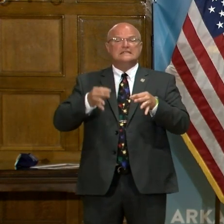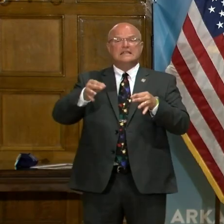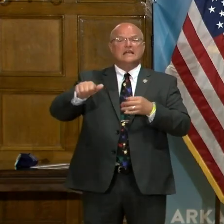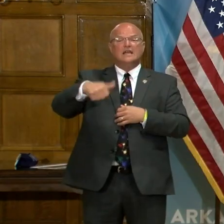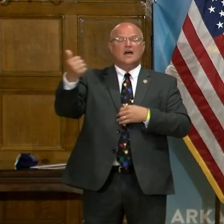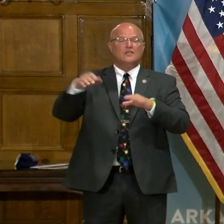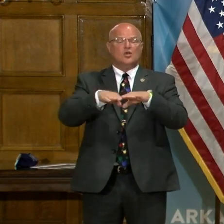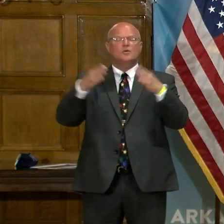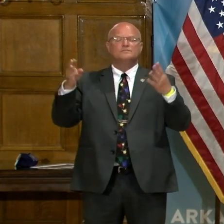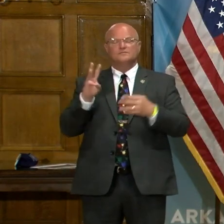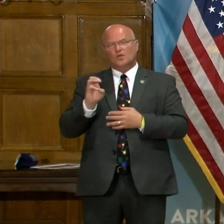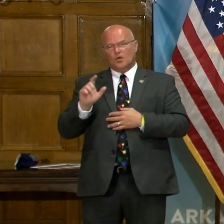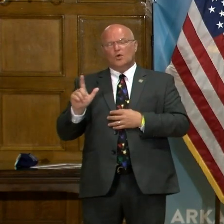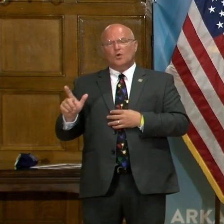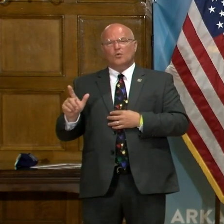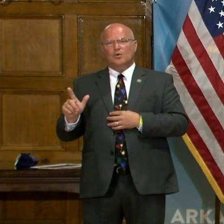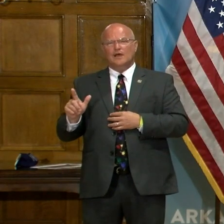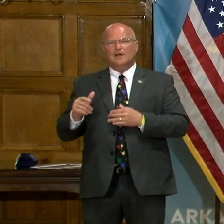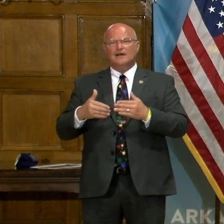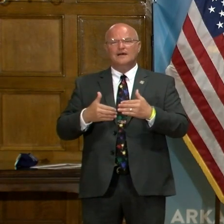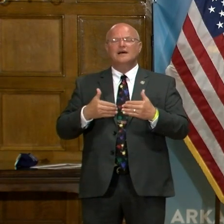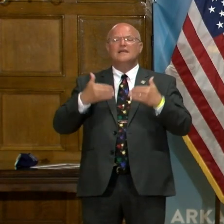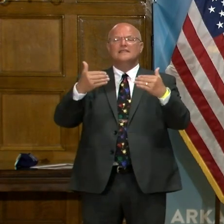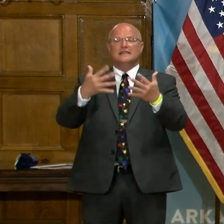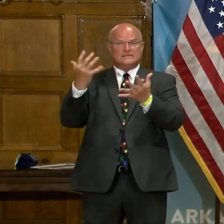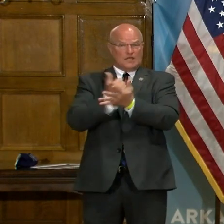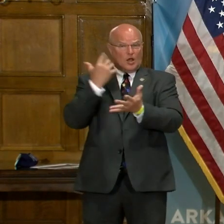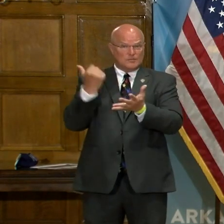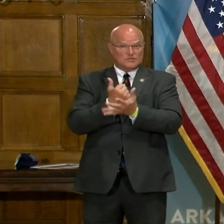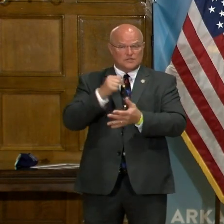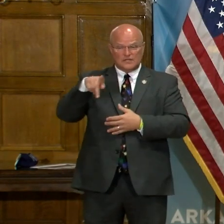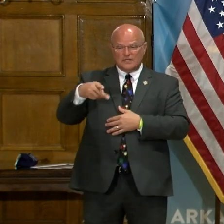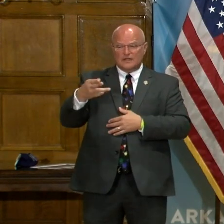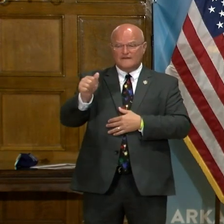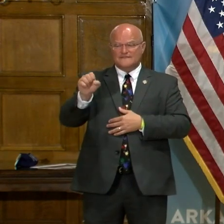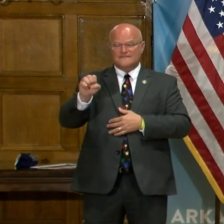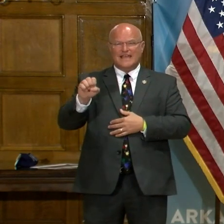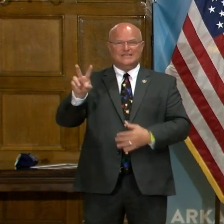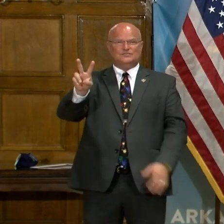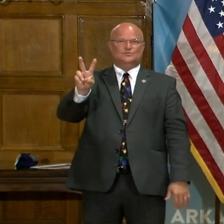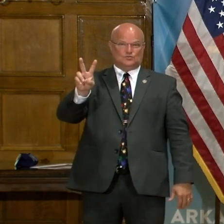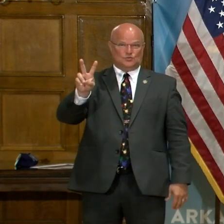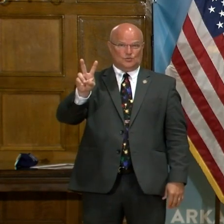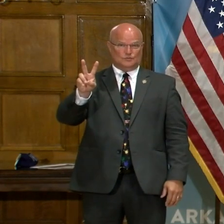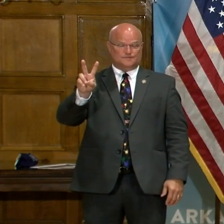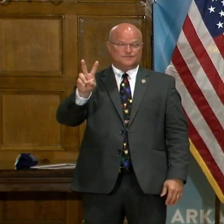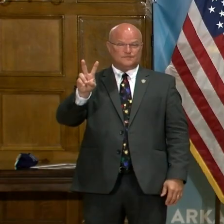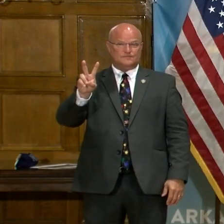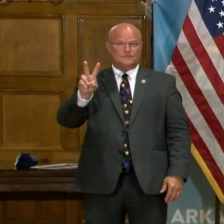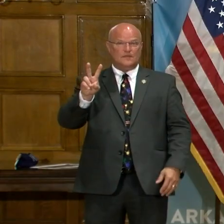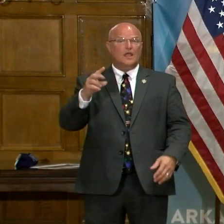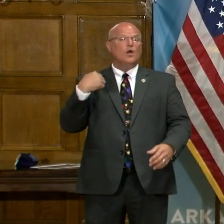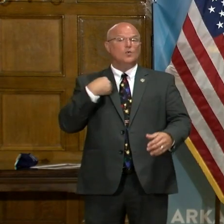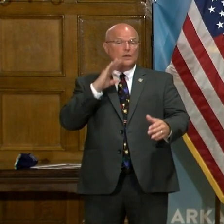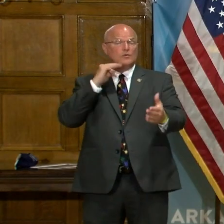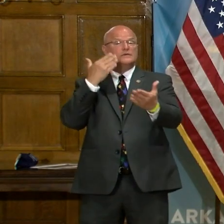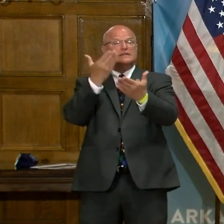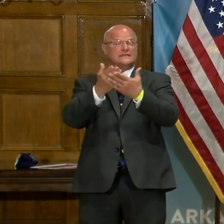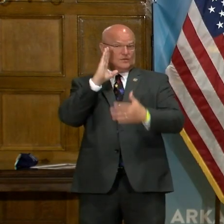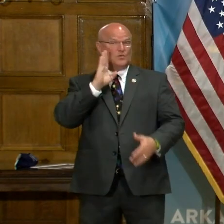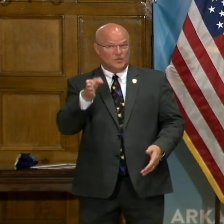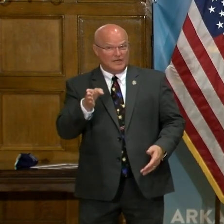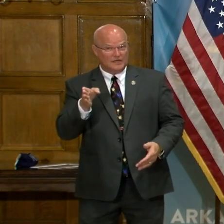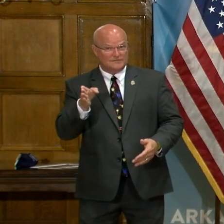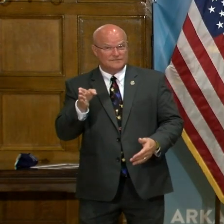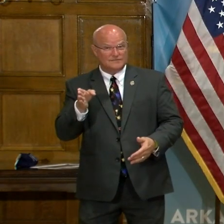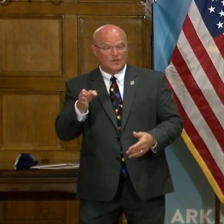Delaying other well, you know, the next opportunity is phase 2, which we'll get there.